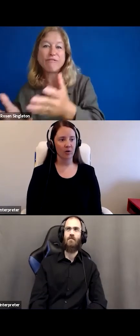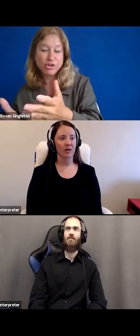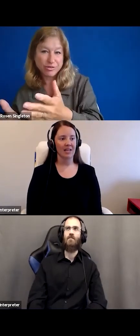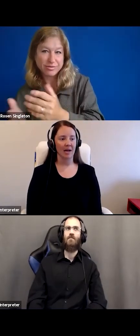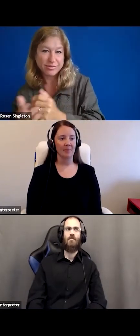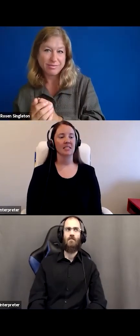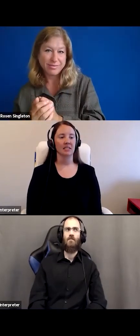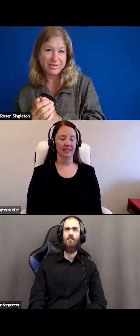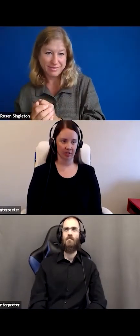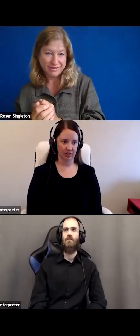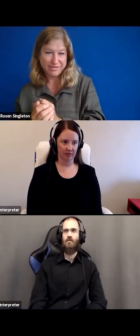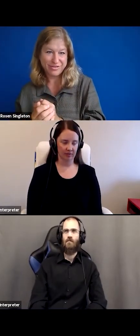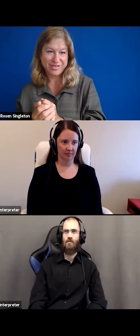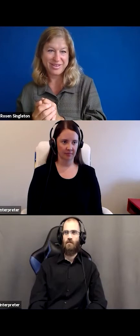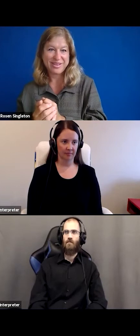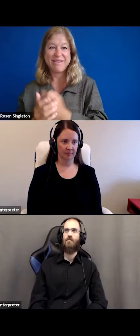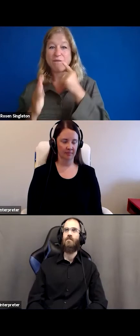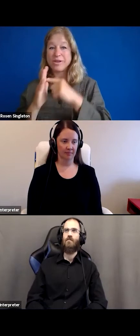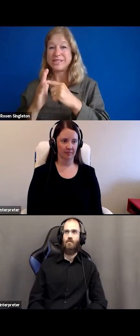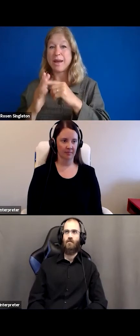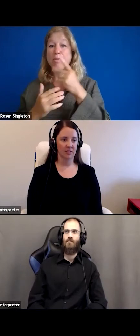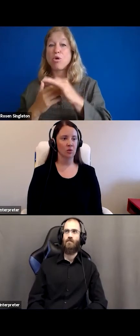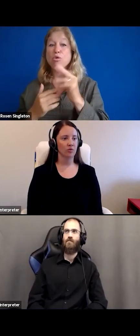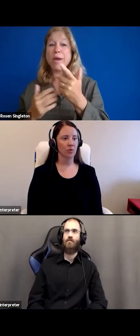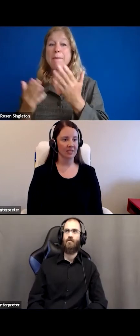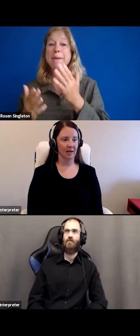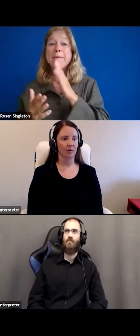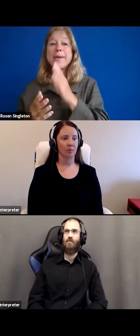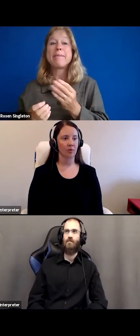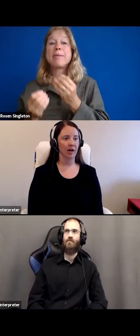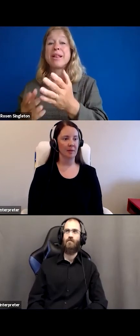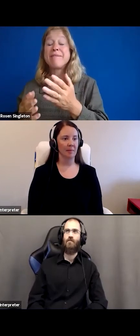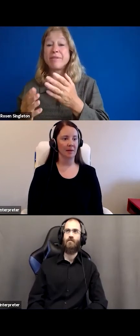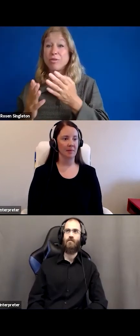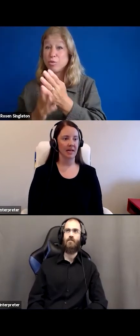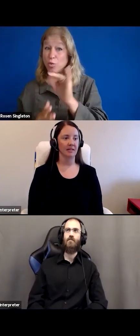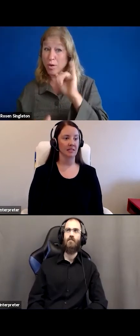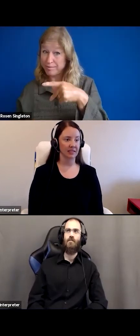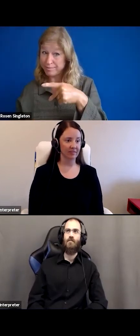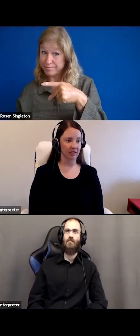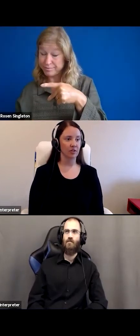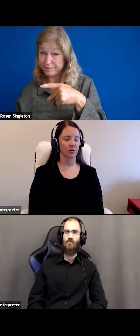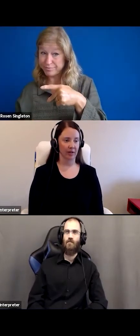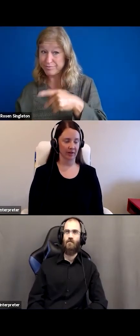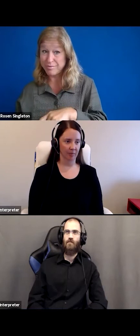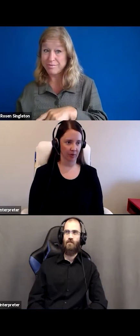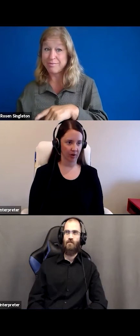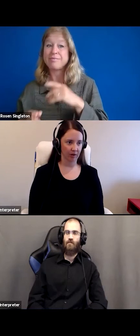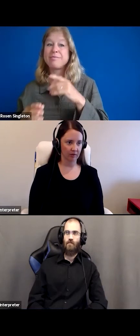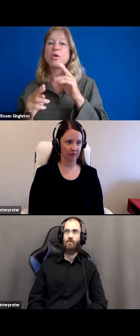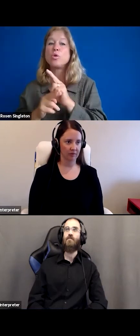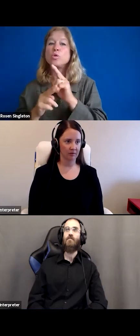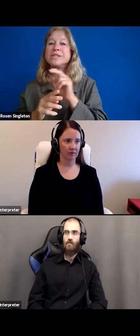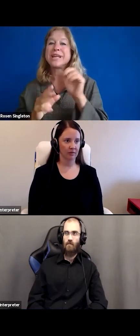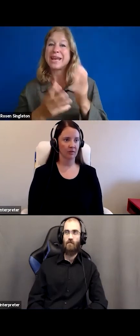if it was IP delivered. So for example, programming may be delivered through Internet